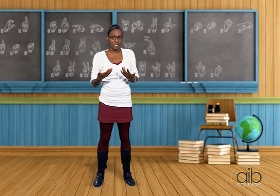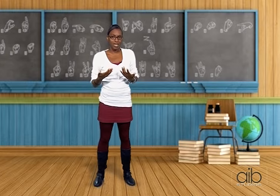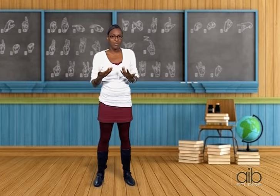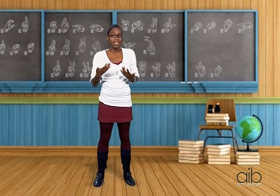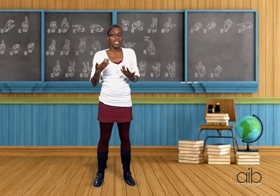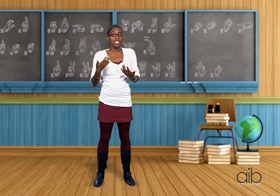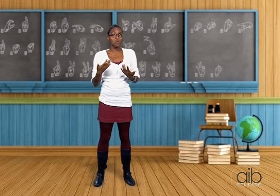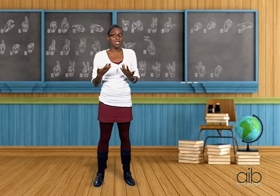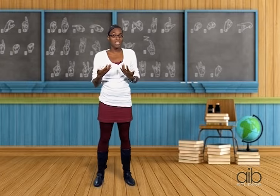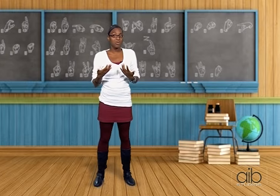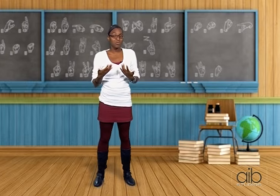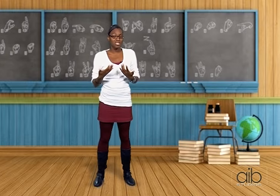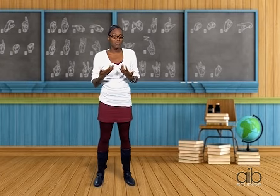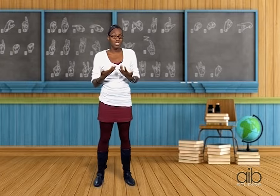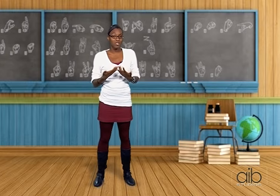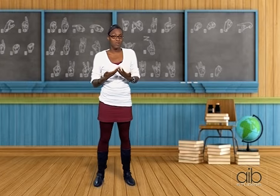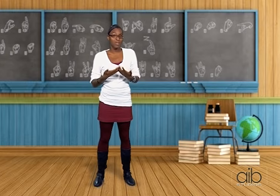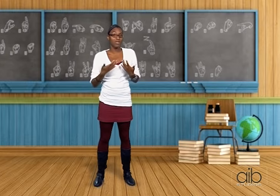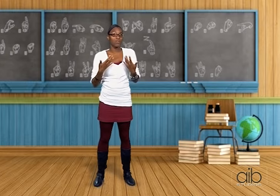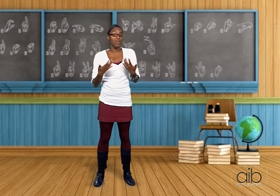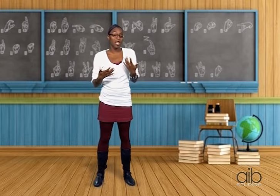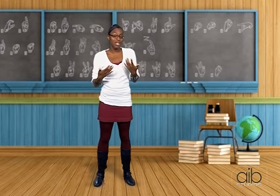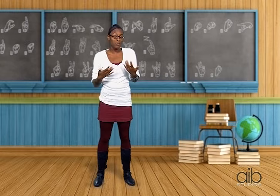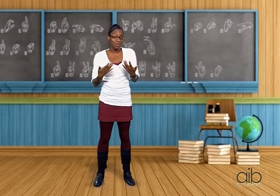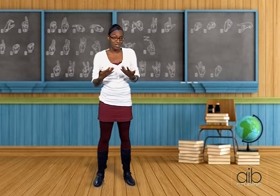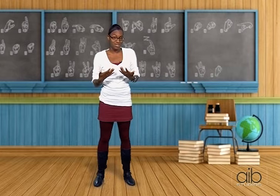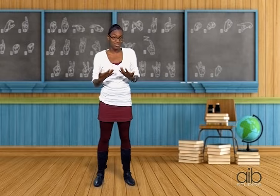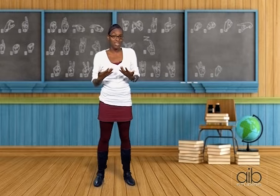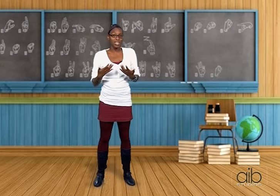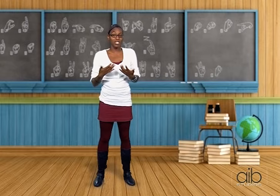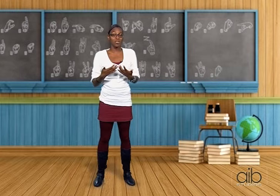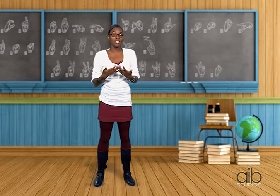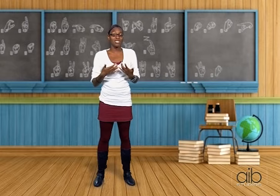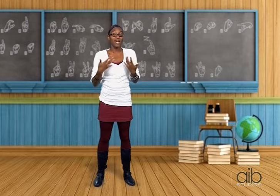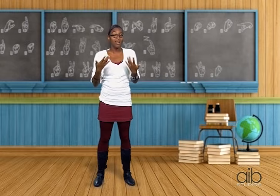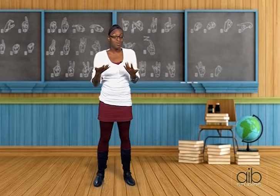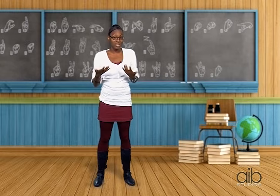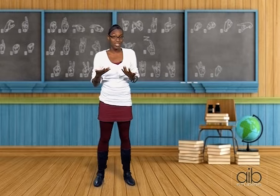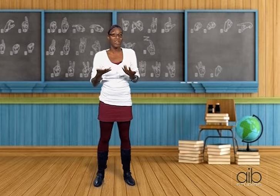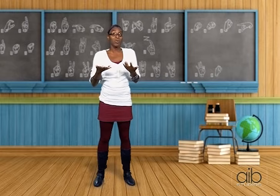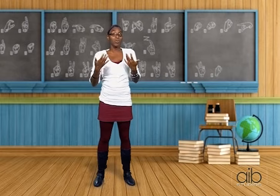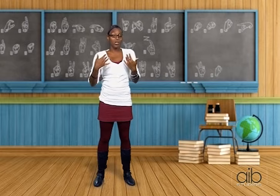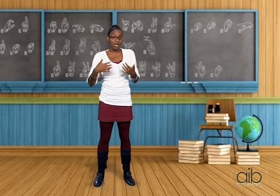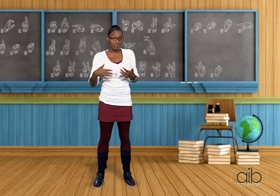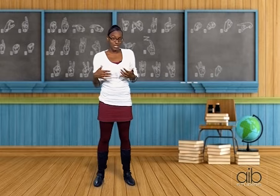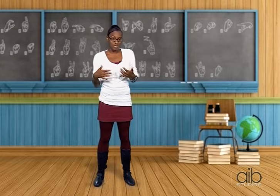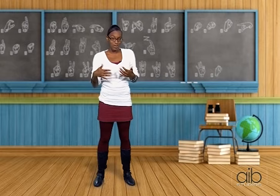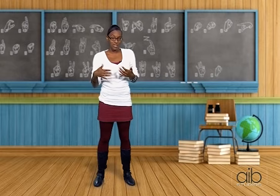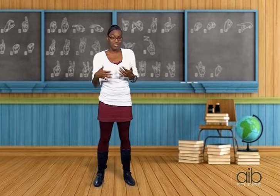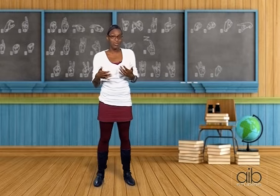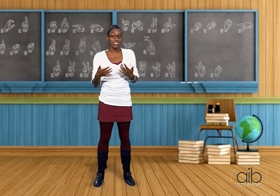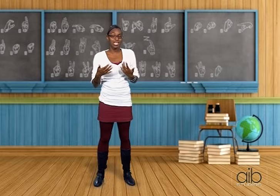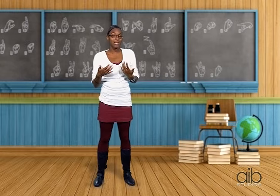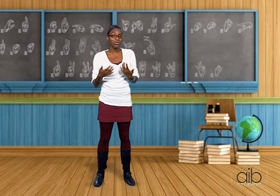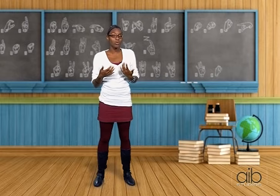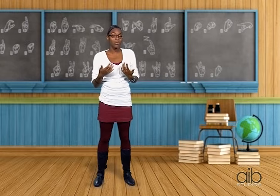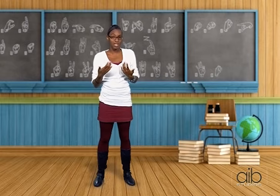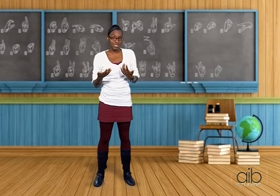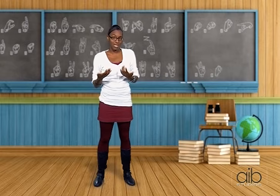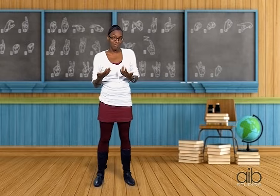out, it's basically I'm going to be finger spelling 5 words, and you're going to tell me what I'm finger spelling. So it's like a little quiz that I'm going